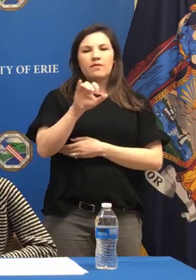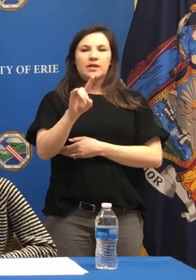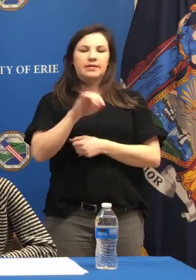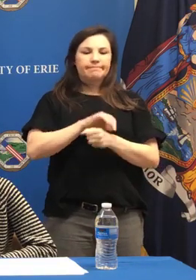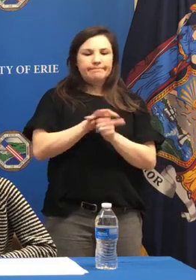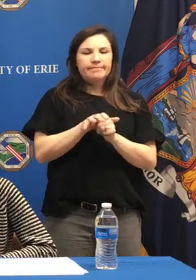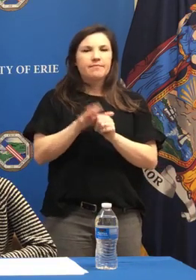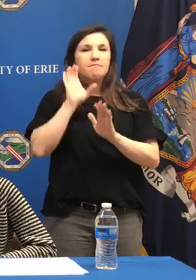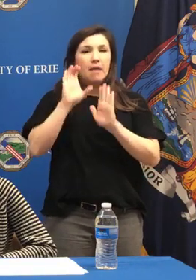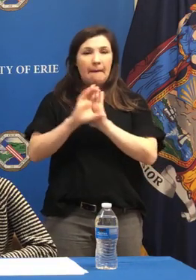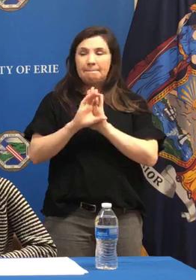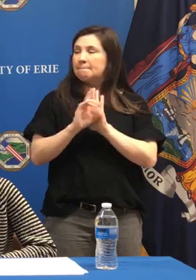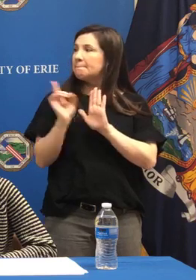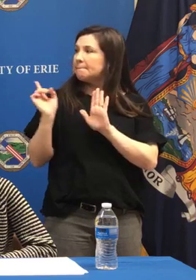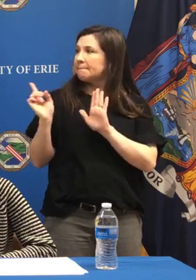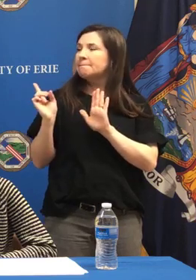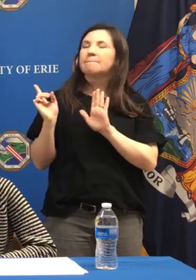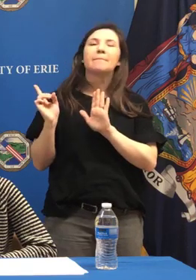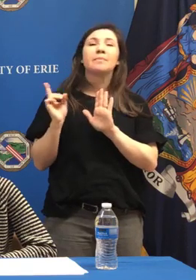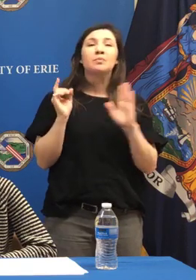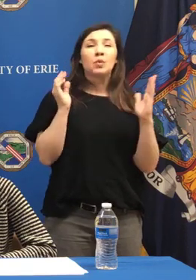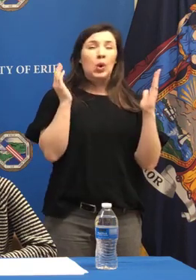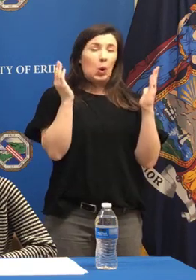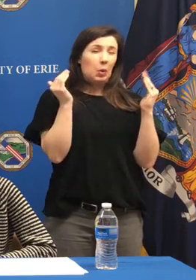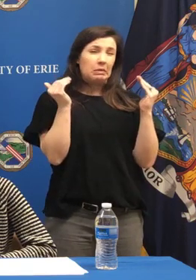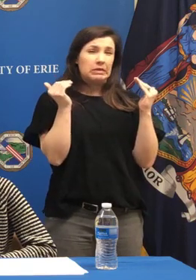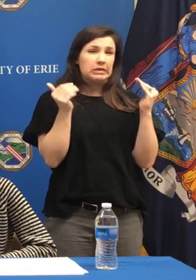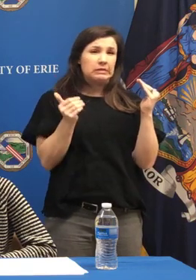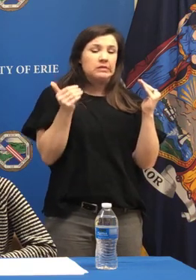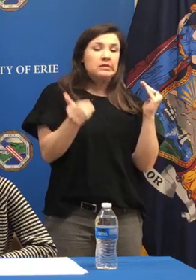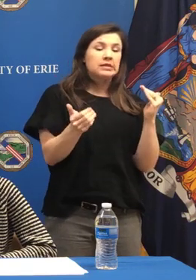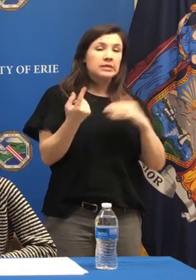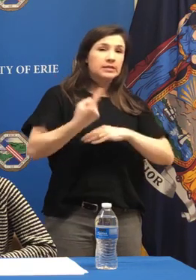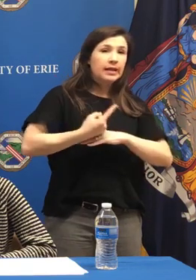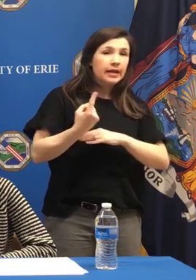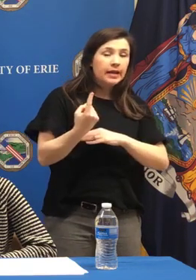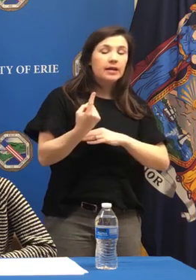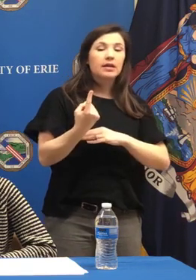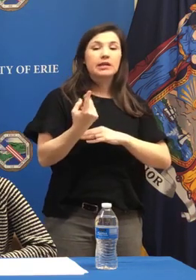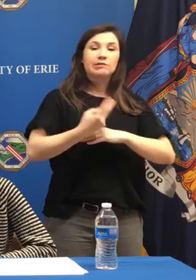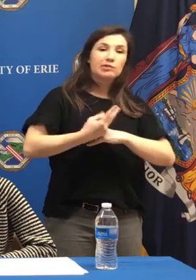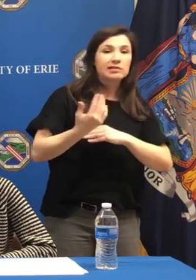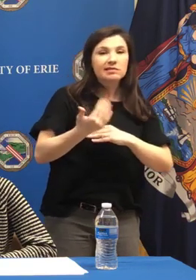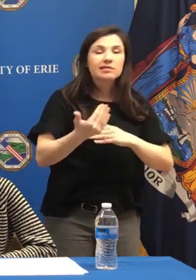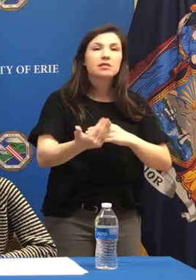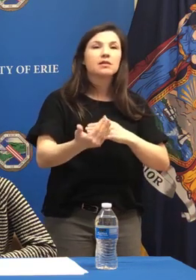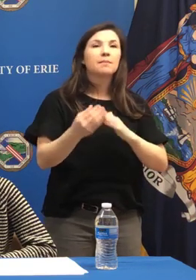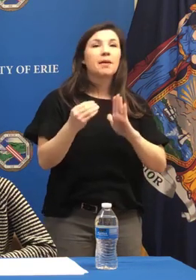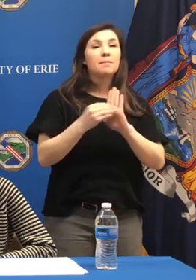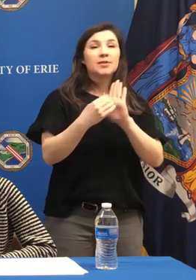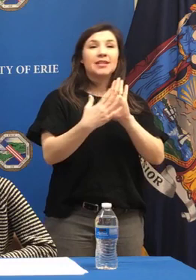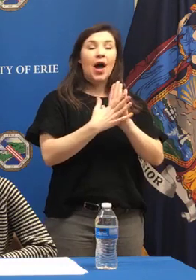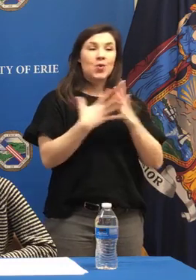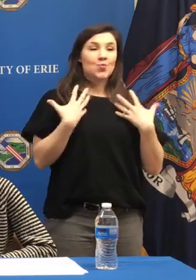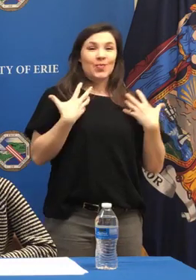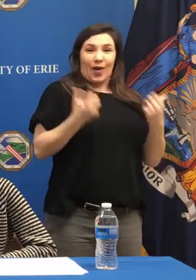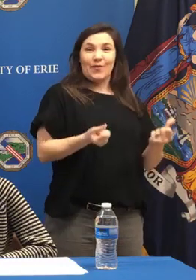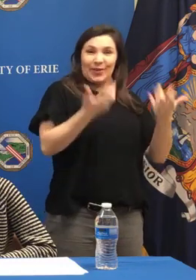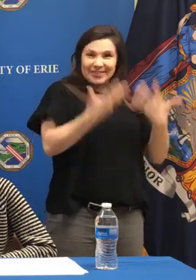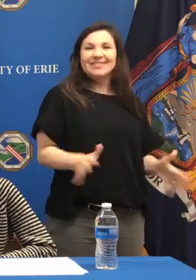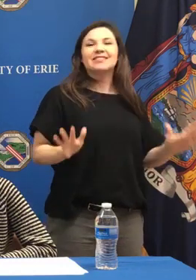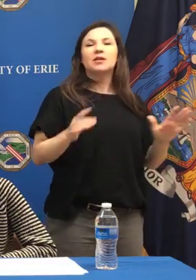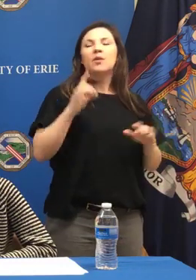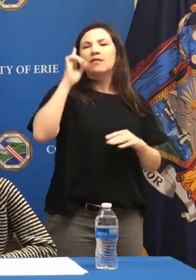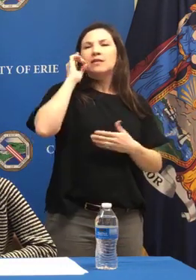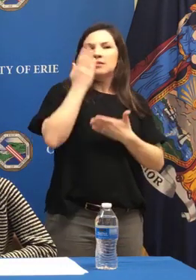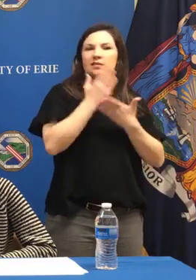information. We are hoping that in the next day or so that we'll actually be able to put a recovered on the page. We think some